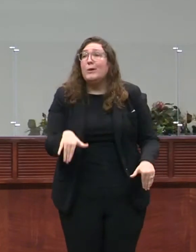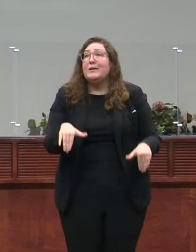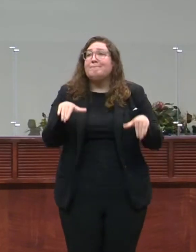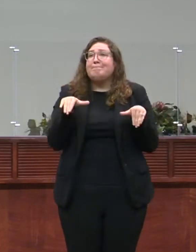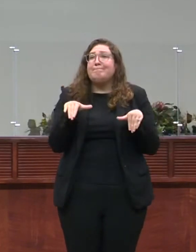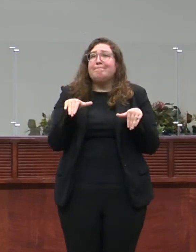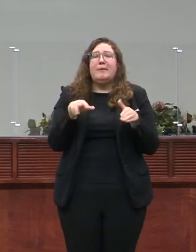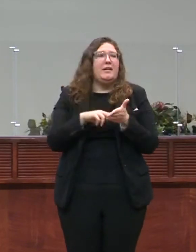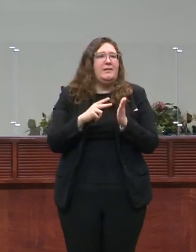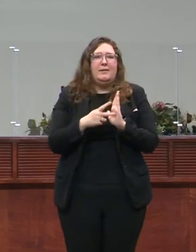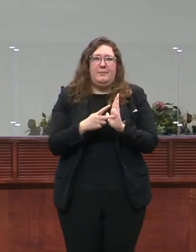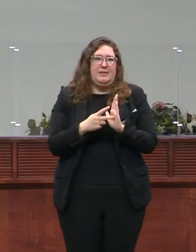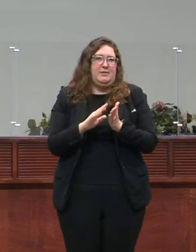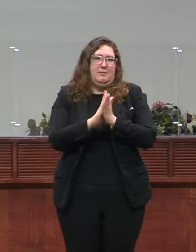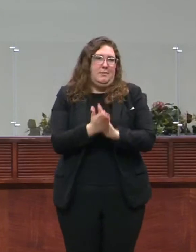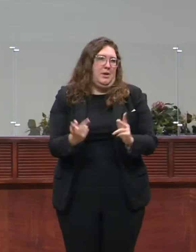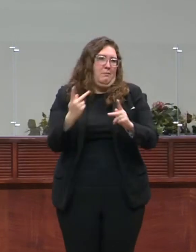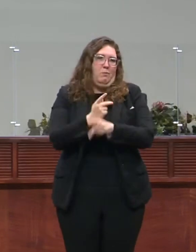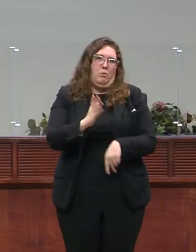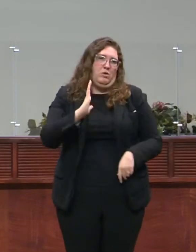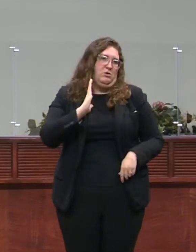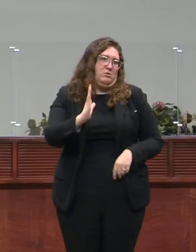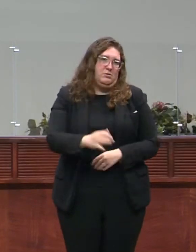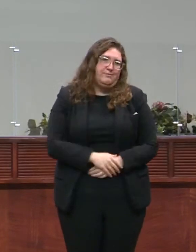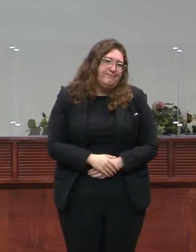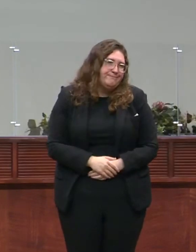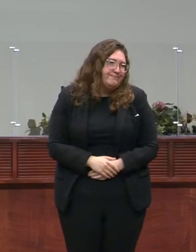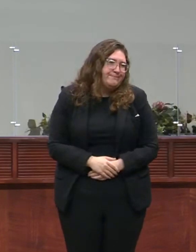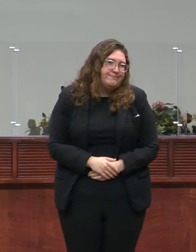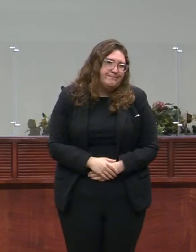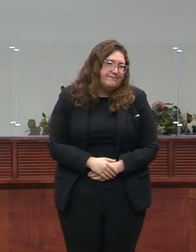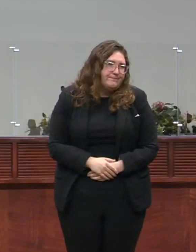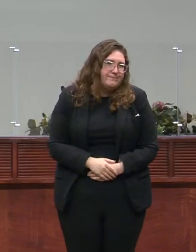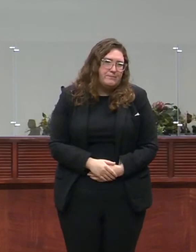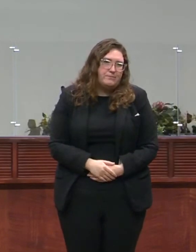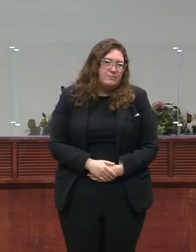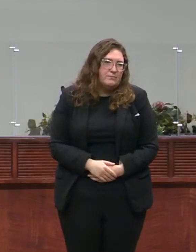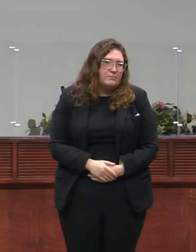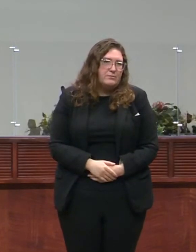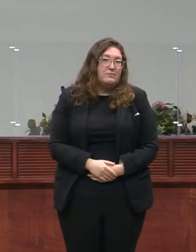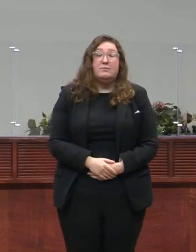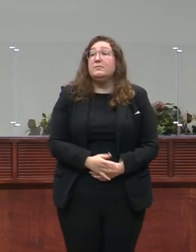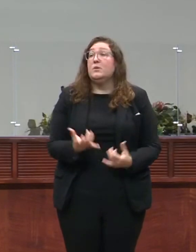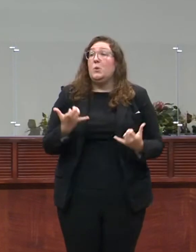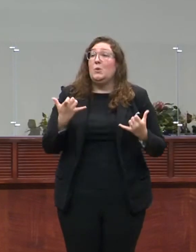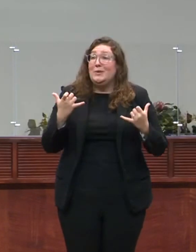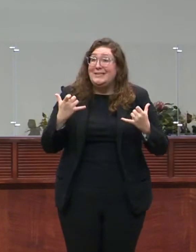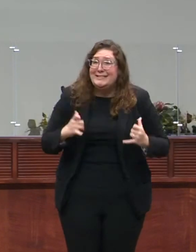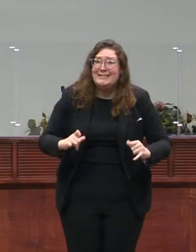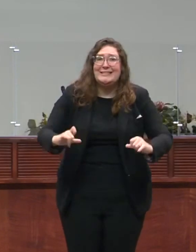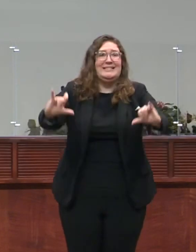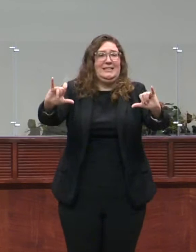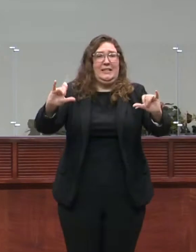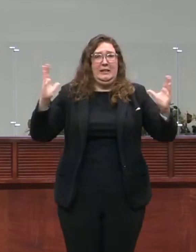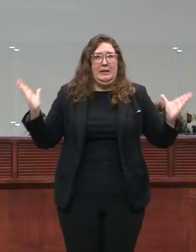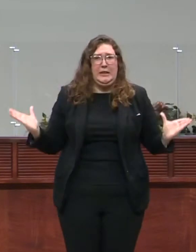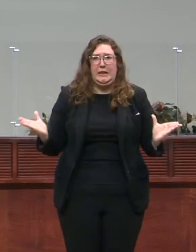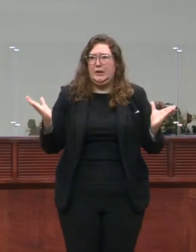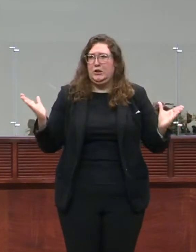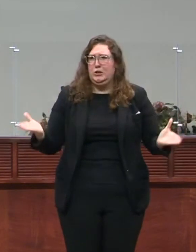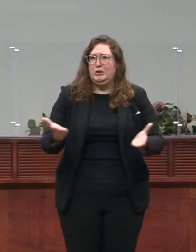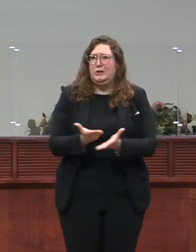in the foot and the numbers will go back up. So we still are highly encouraging people to